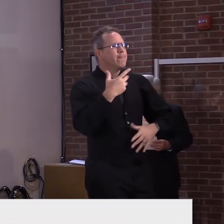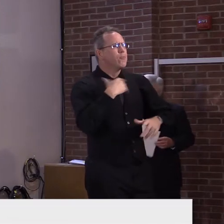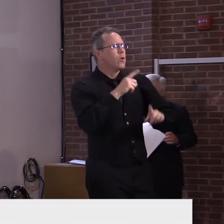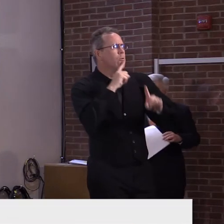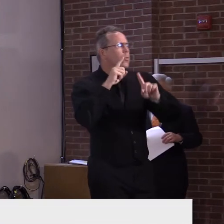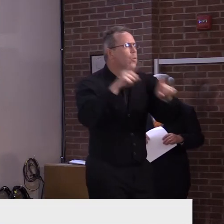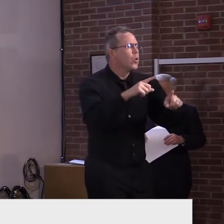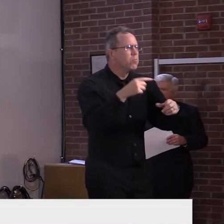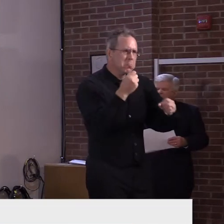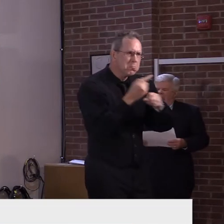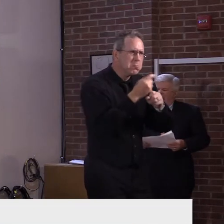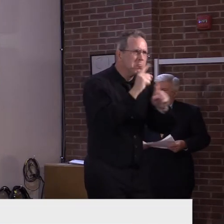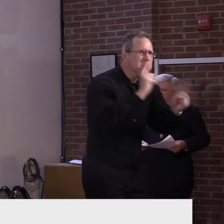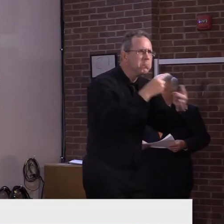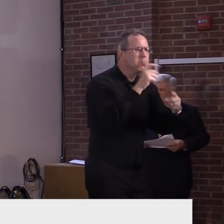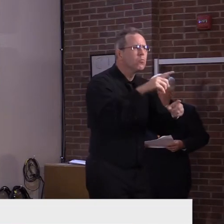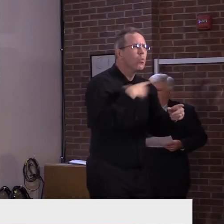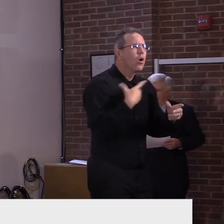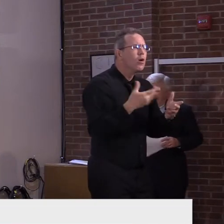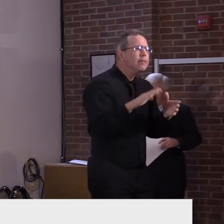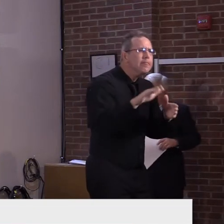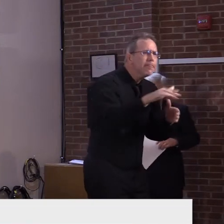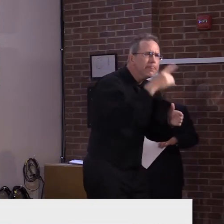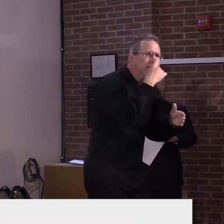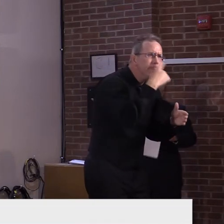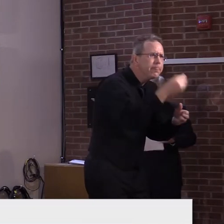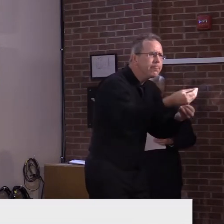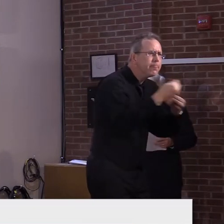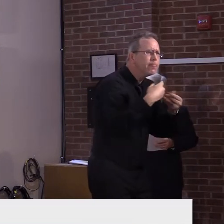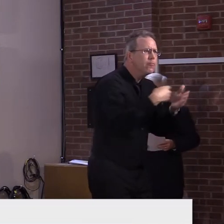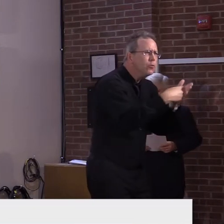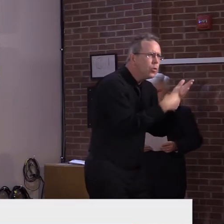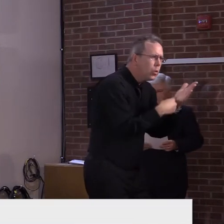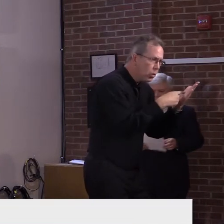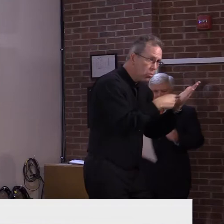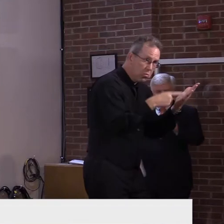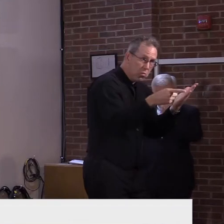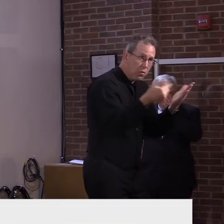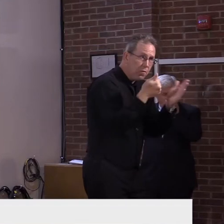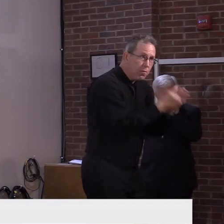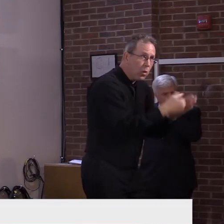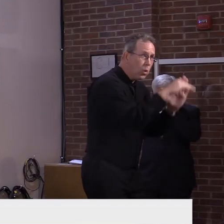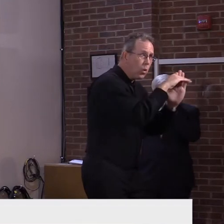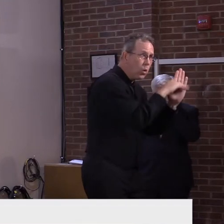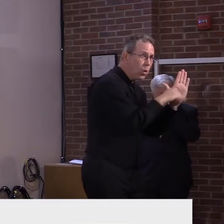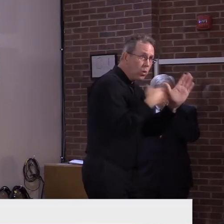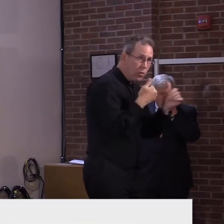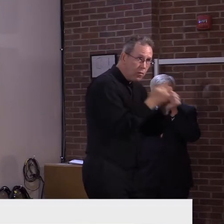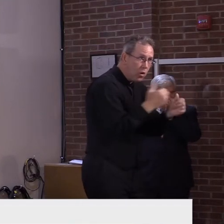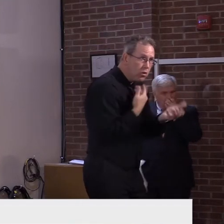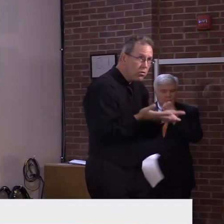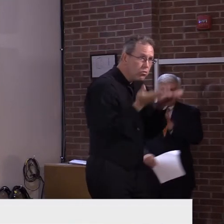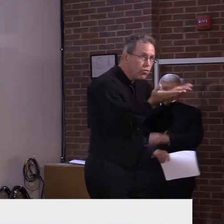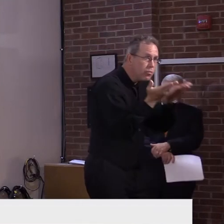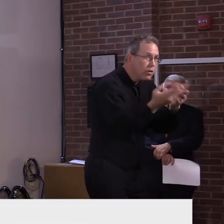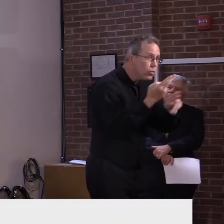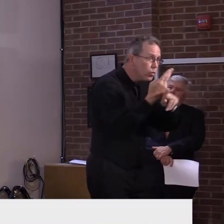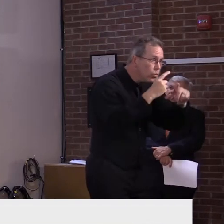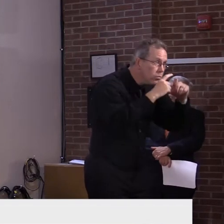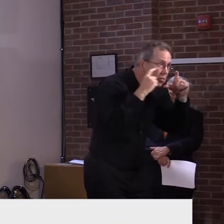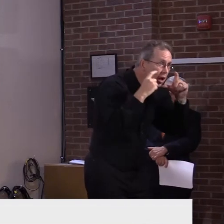extent local districts are following state recommendations, such as mask adoption and the implementation of our school vaccination rate